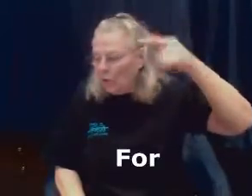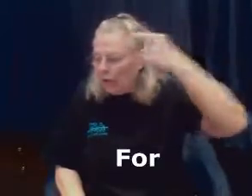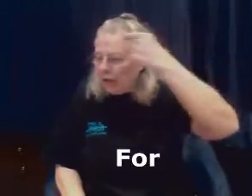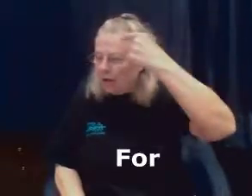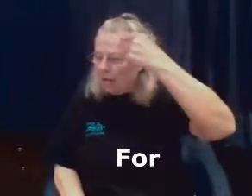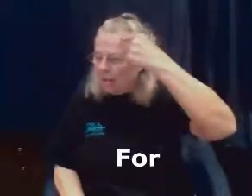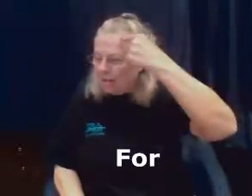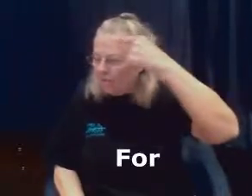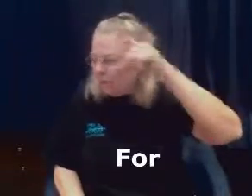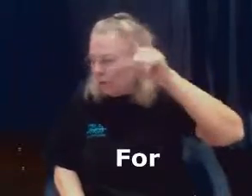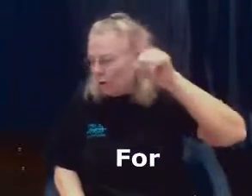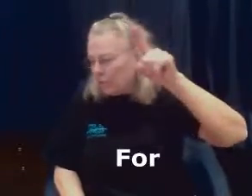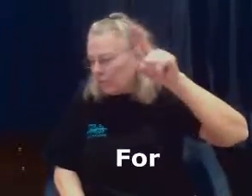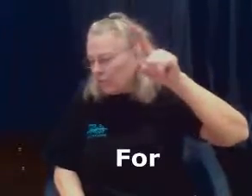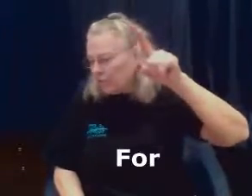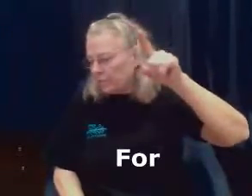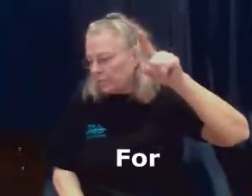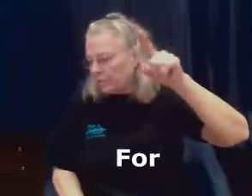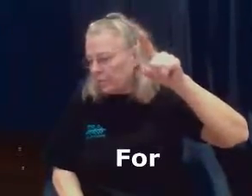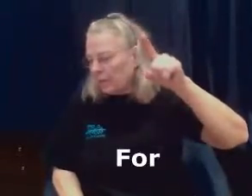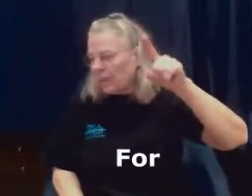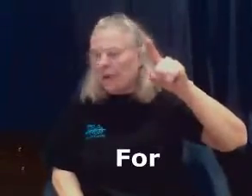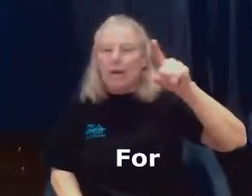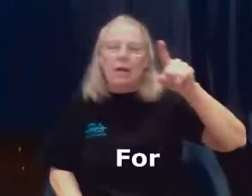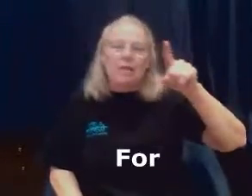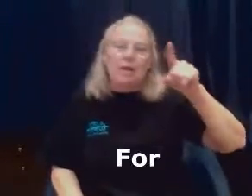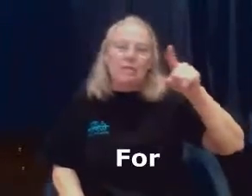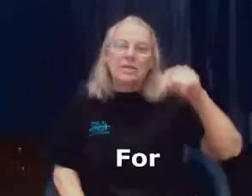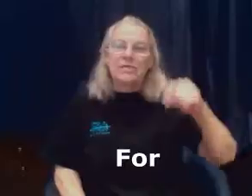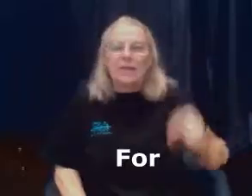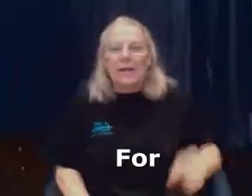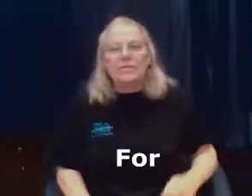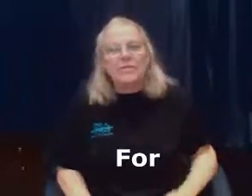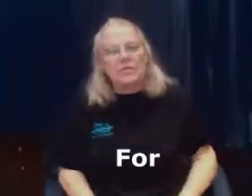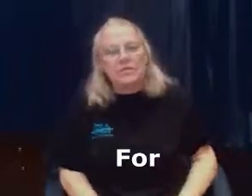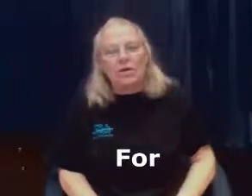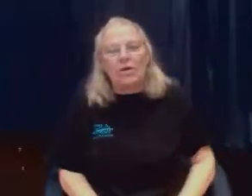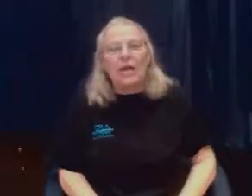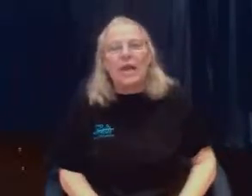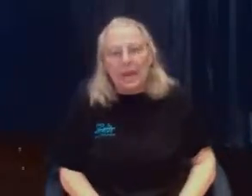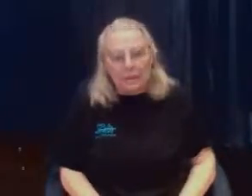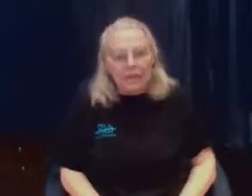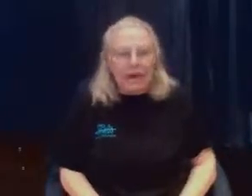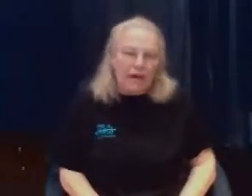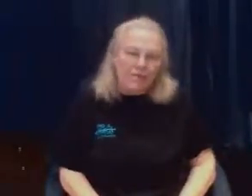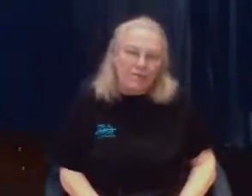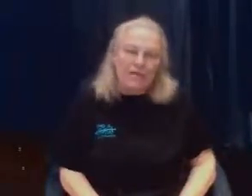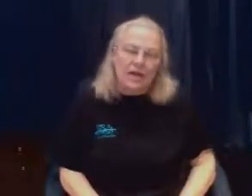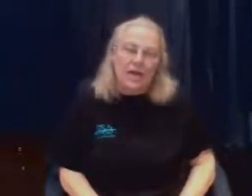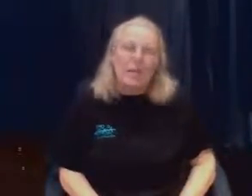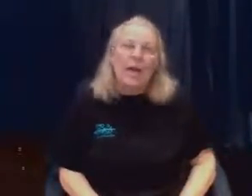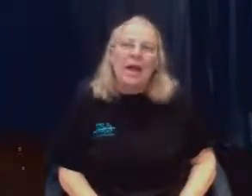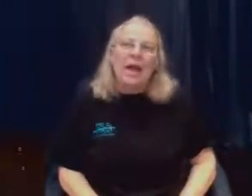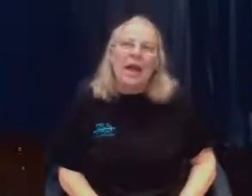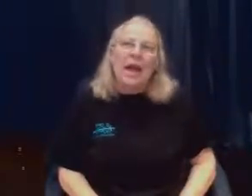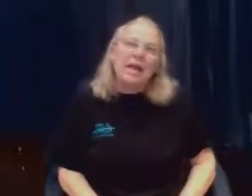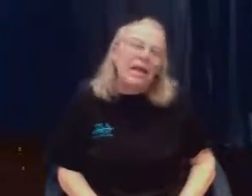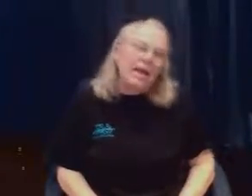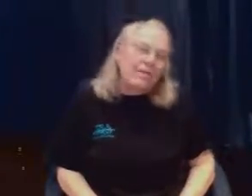away. 4. Now, sometimes in this song, if I have enough time, and if